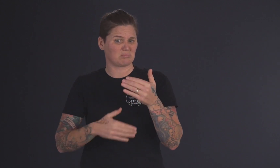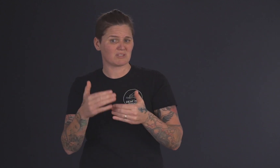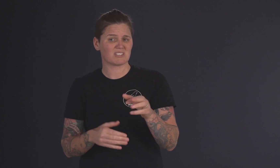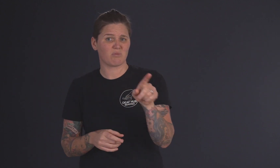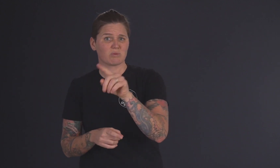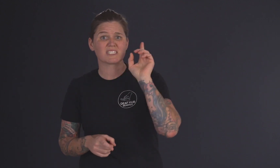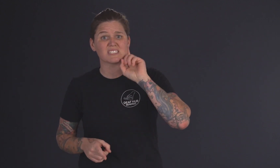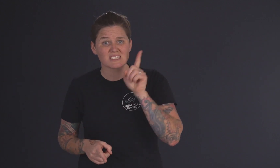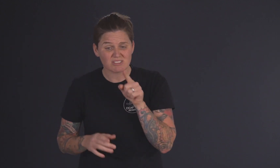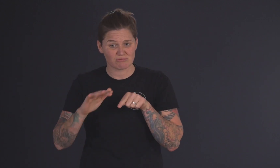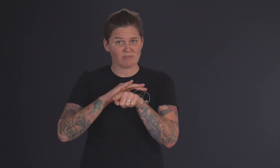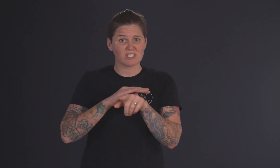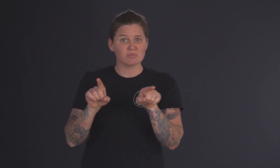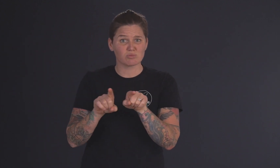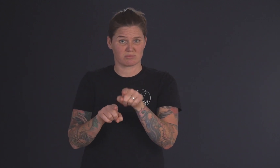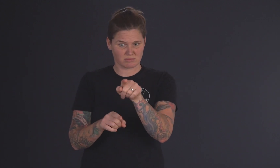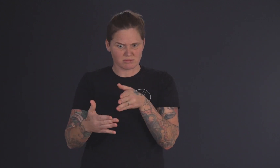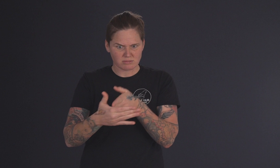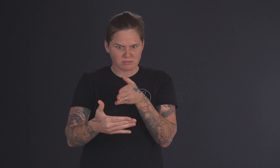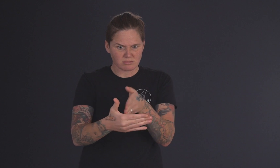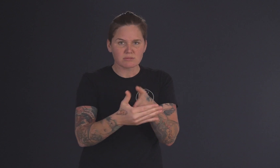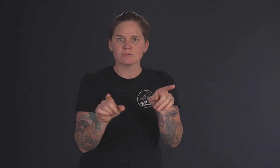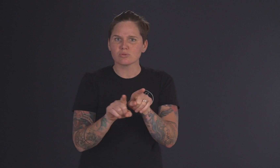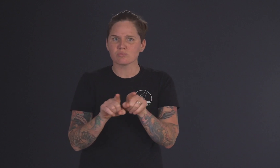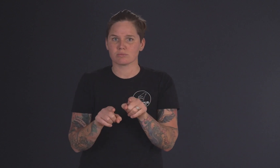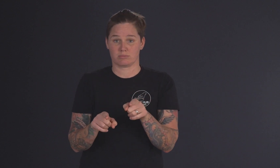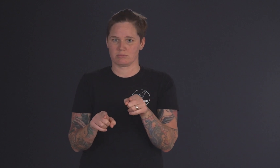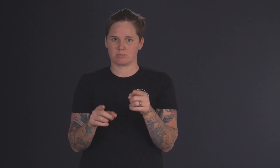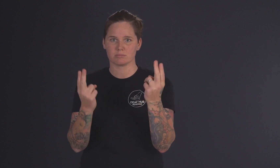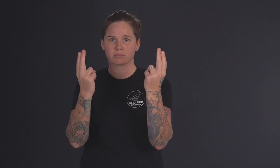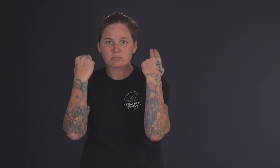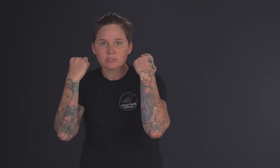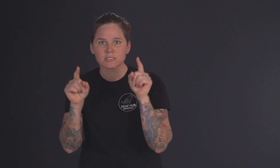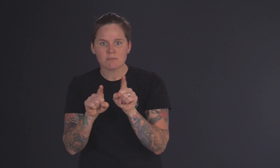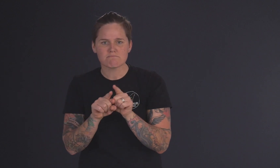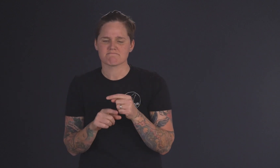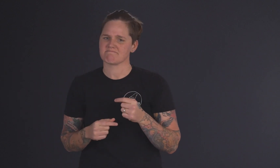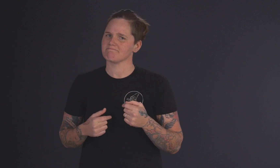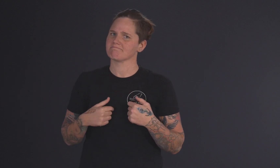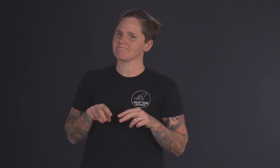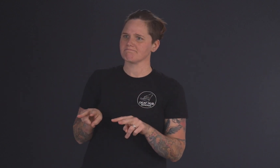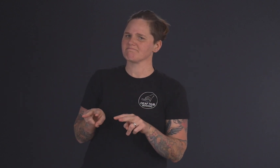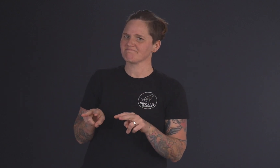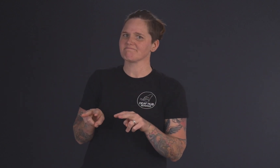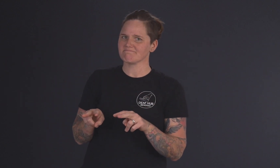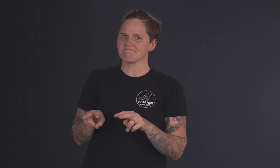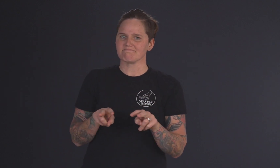about other refugees who aren't deaf yet still face barriers in communication. How similar are their experiences?